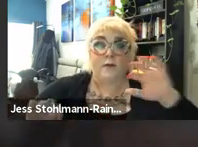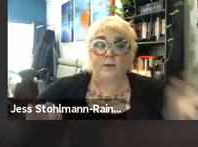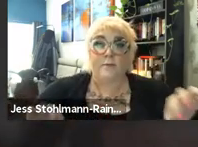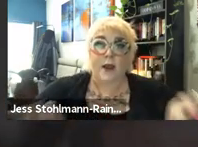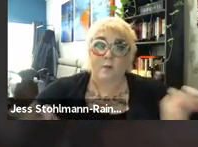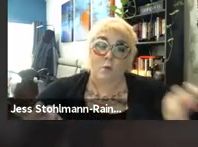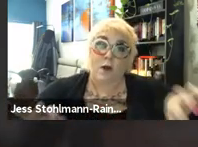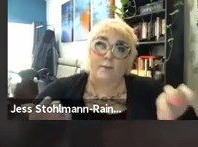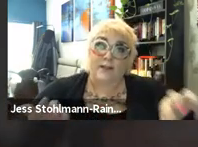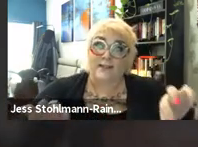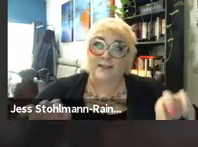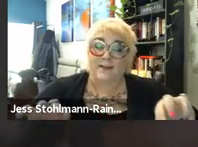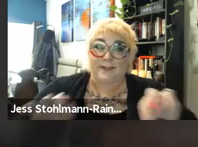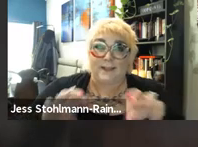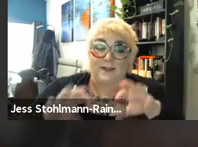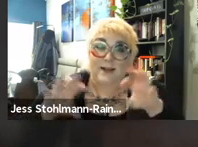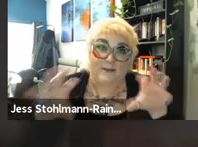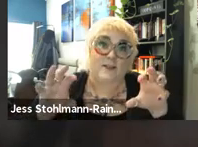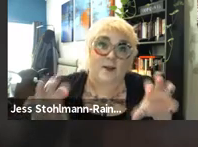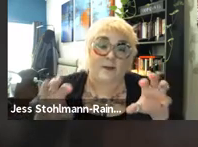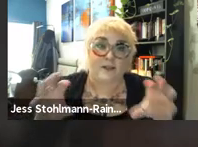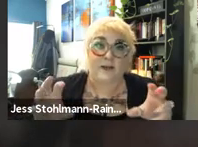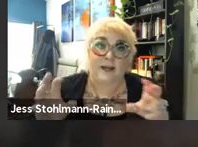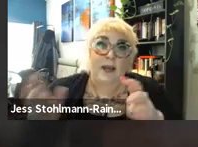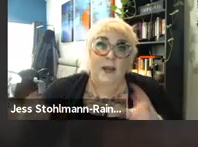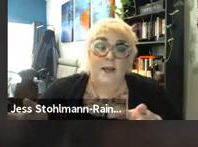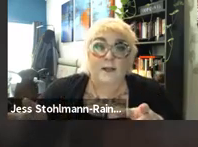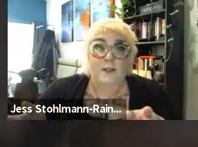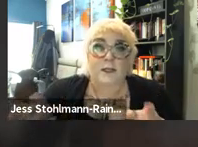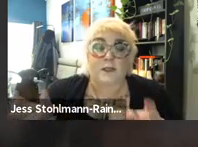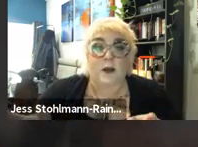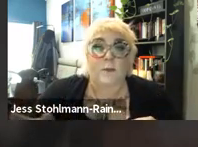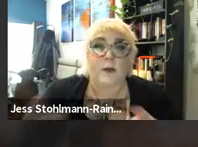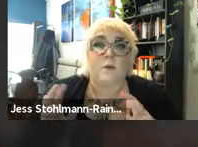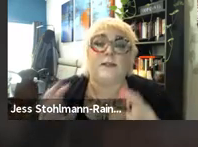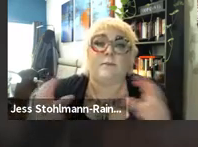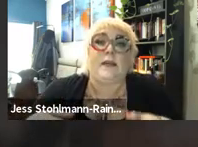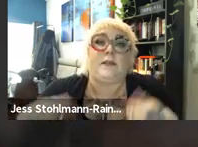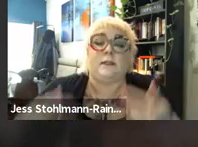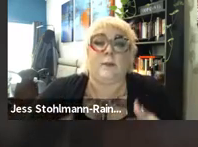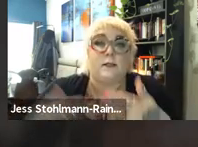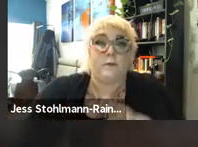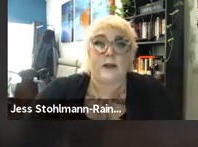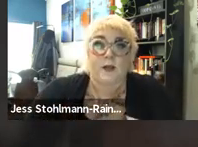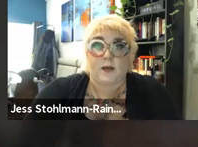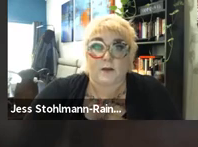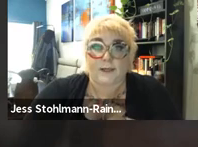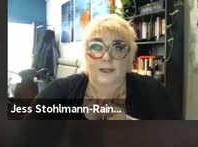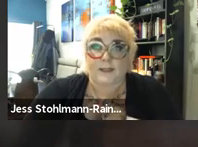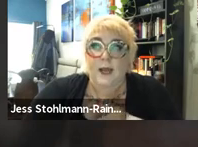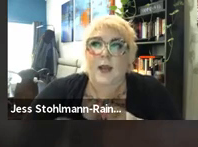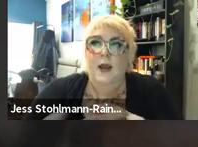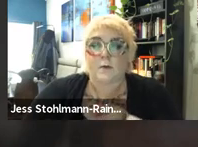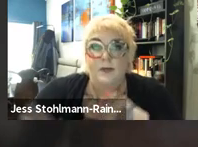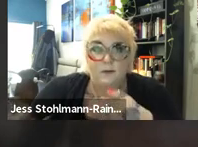from 911 emergency services and gives us an opportunity nationally to talk about what does it mean to respond to a mental health